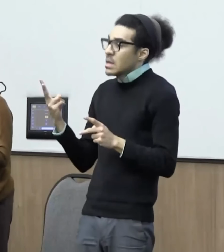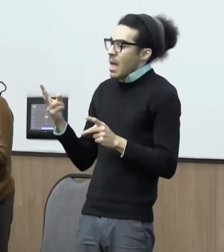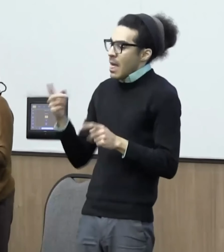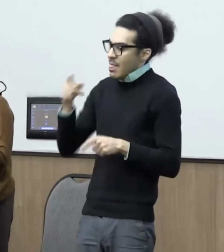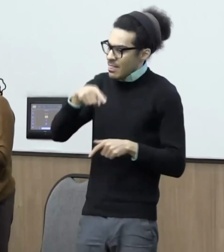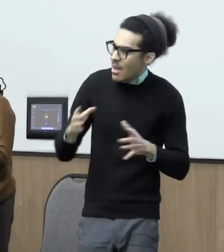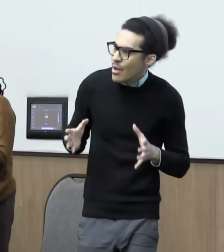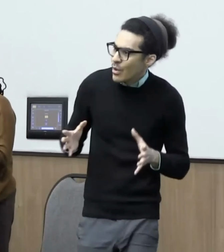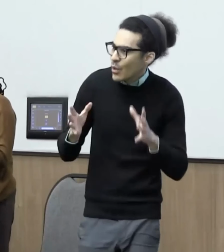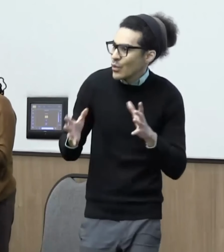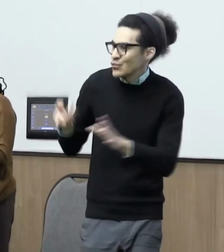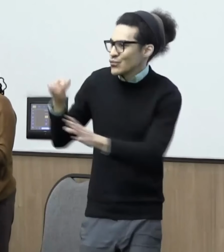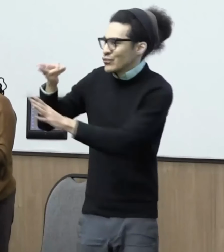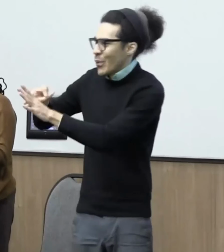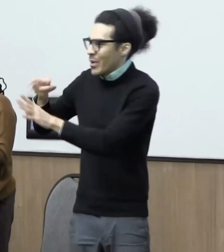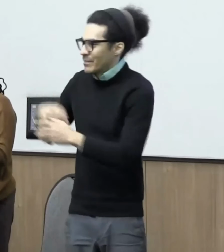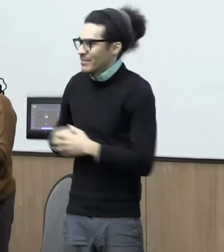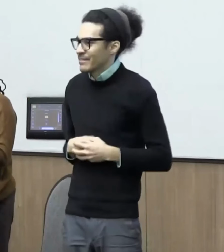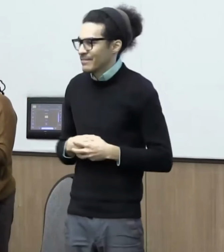encouraged to do likewise.